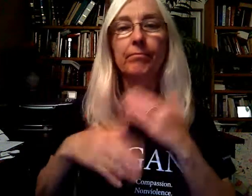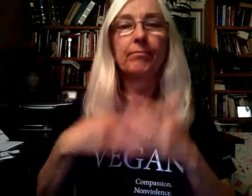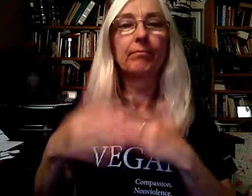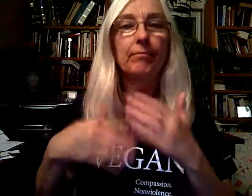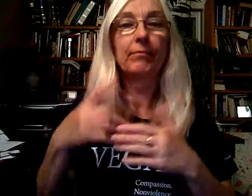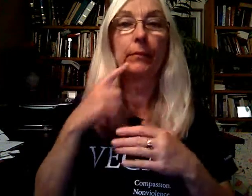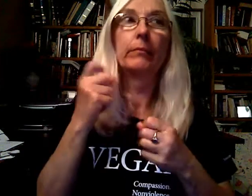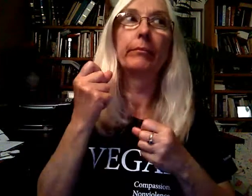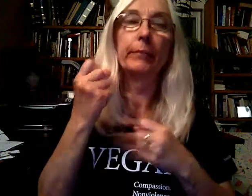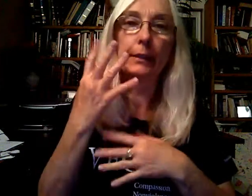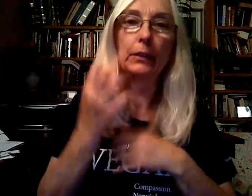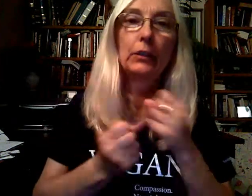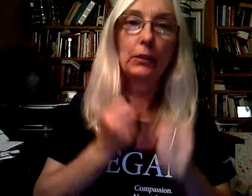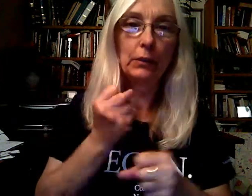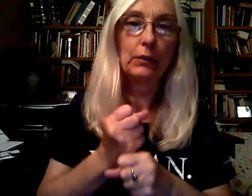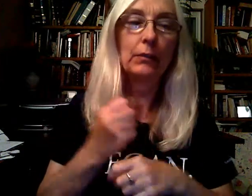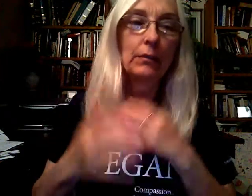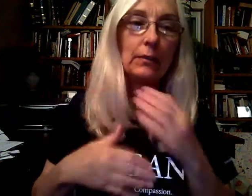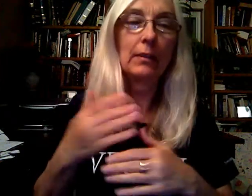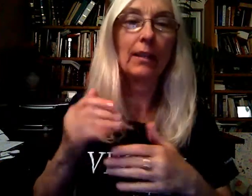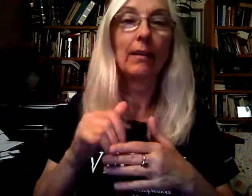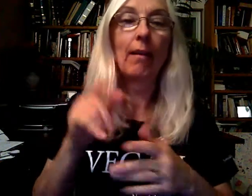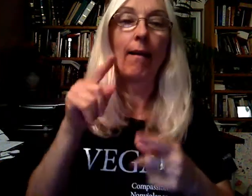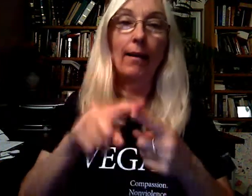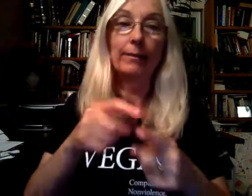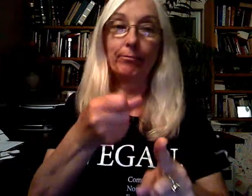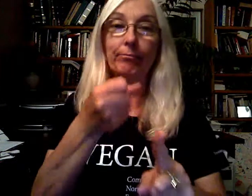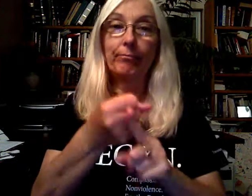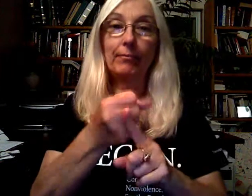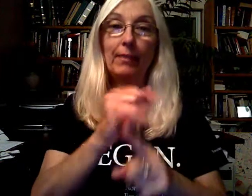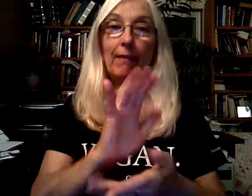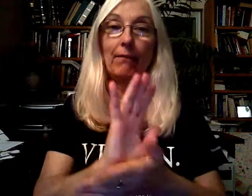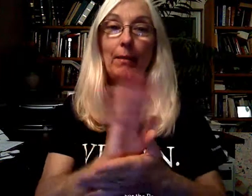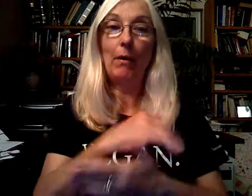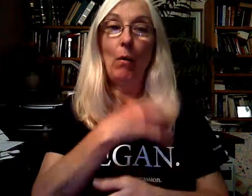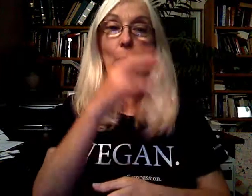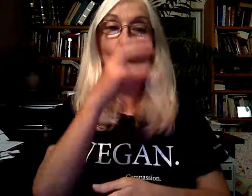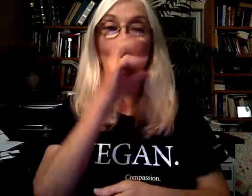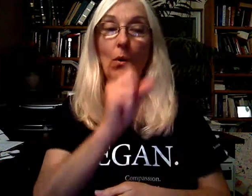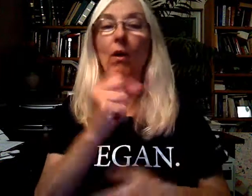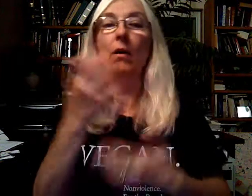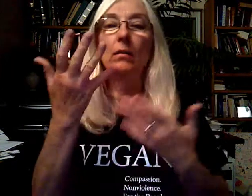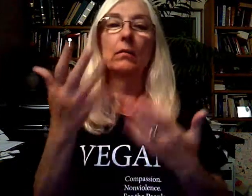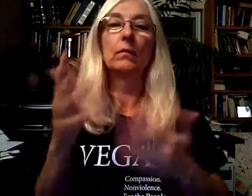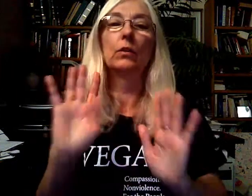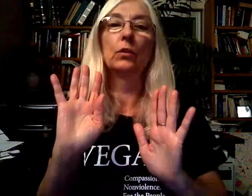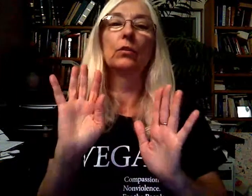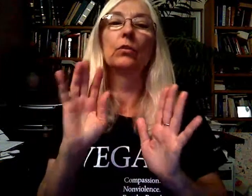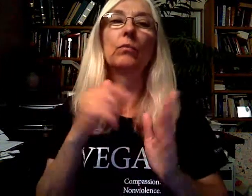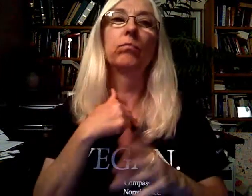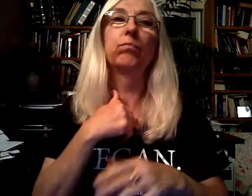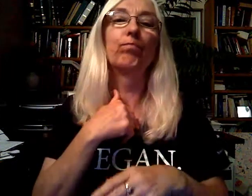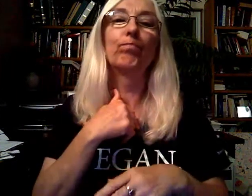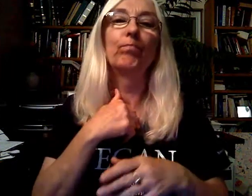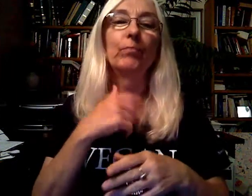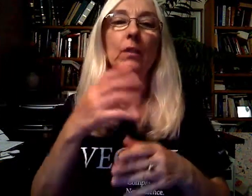they love. The new 4L lunch. A six and seven 21 hours straight. Comes to juice from. All day. Every day. One to six minutes. Separate the body